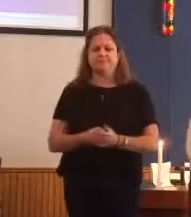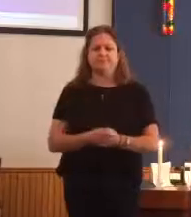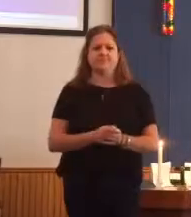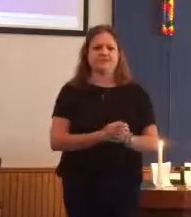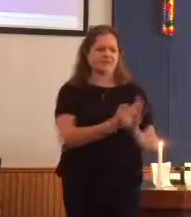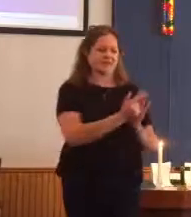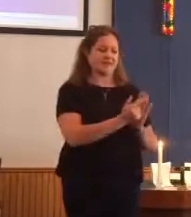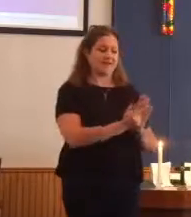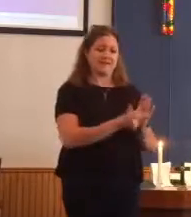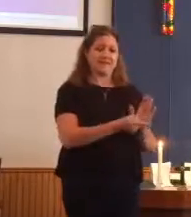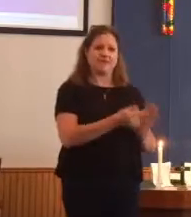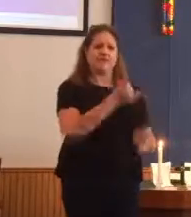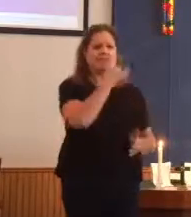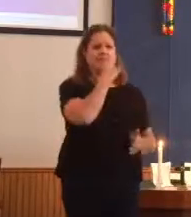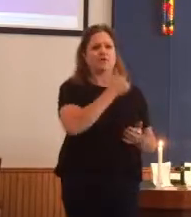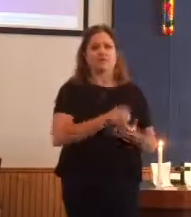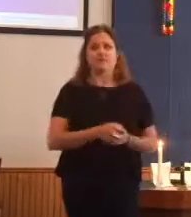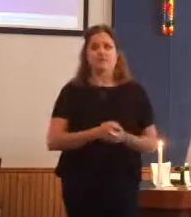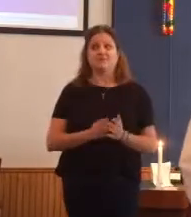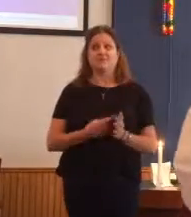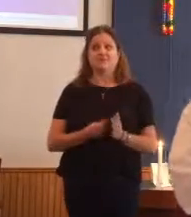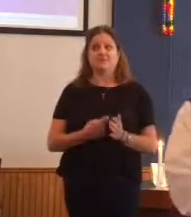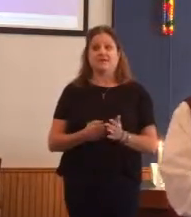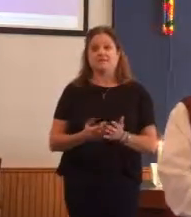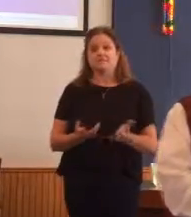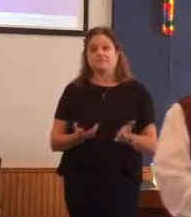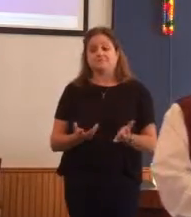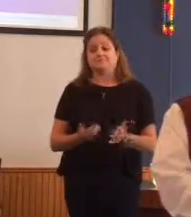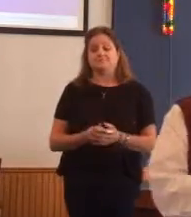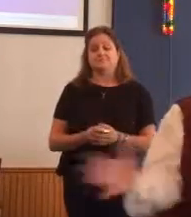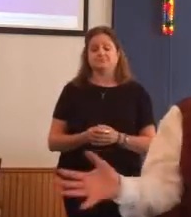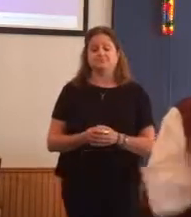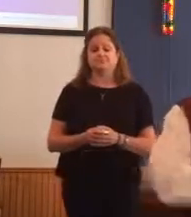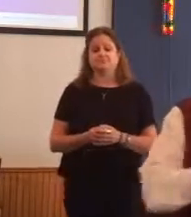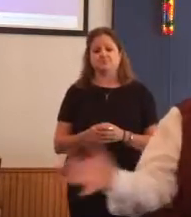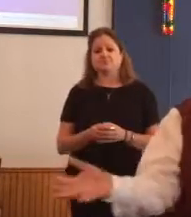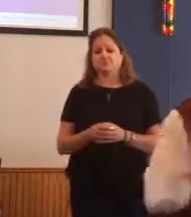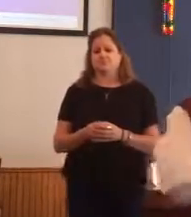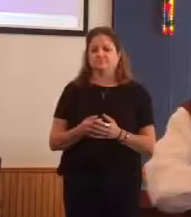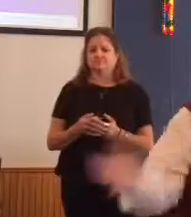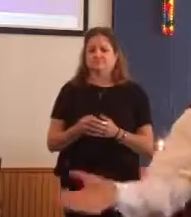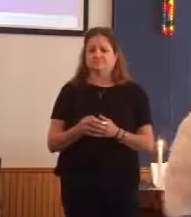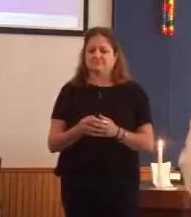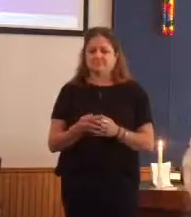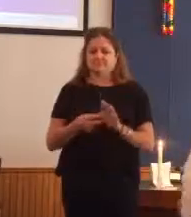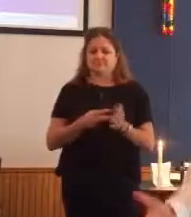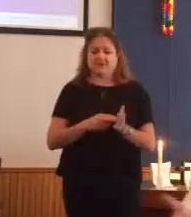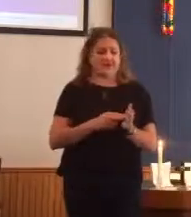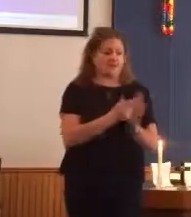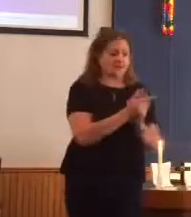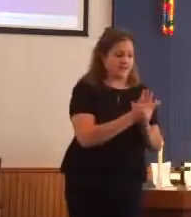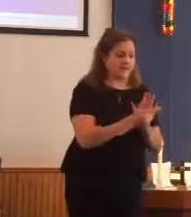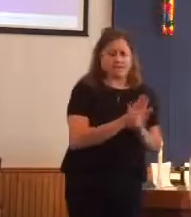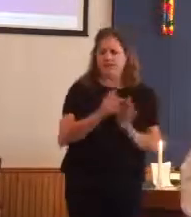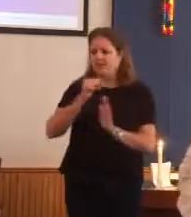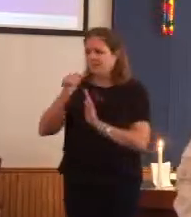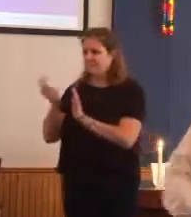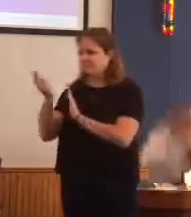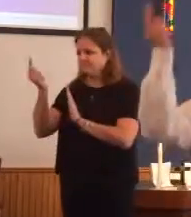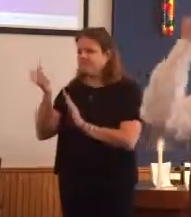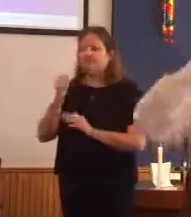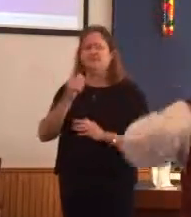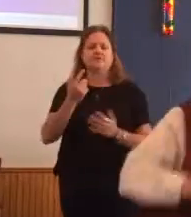and legal is wrong. Sometimes it is. Doesn't make it any less legal or illegal. It just